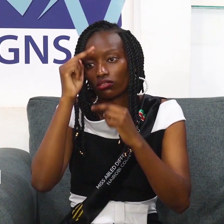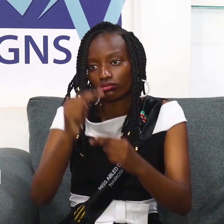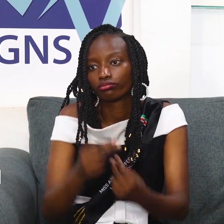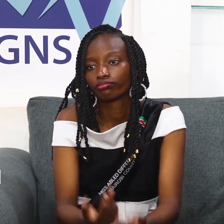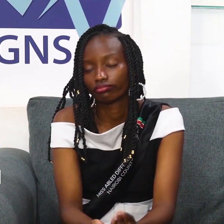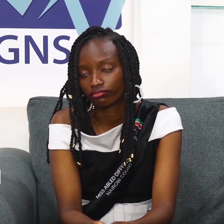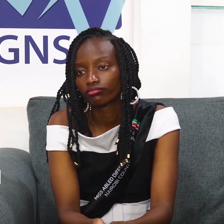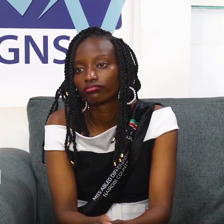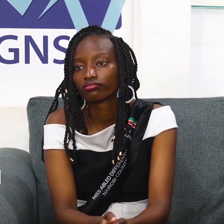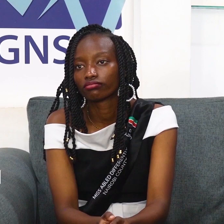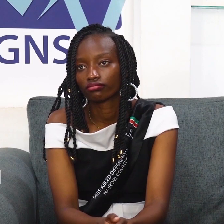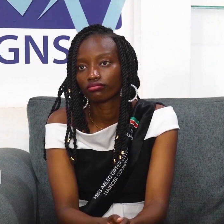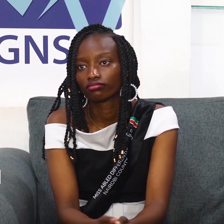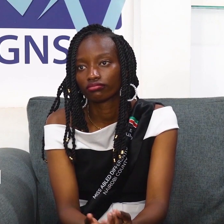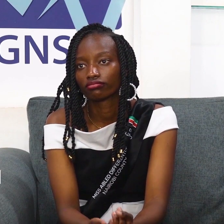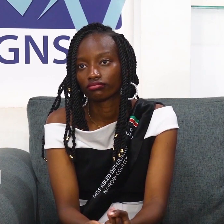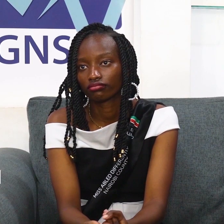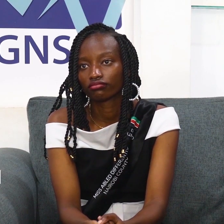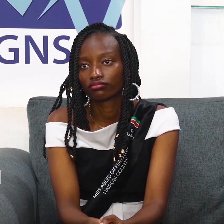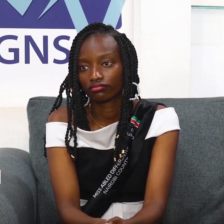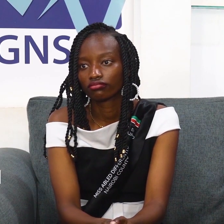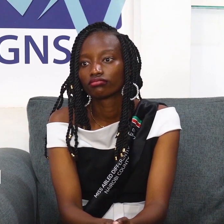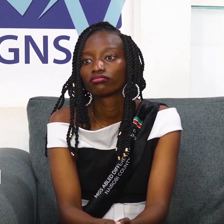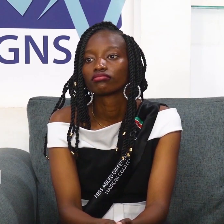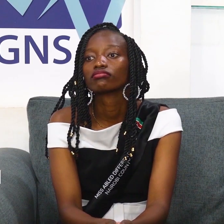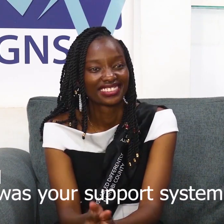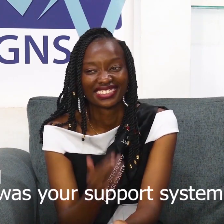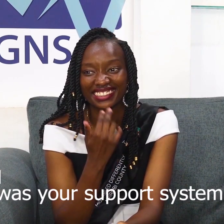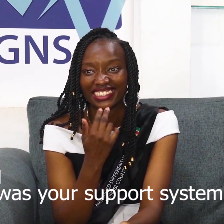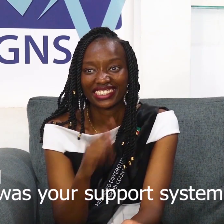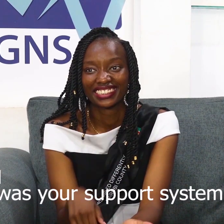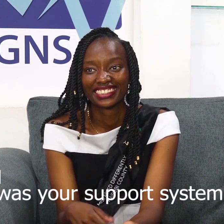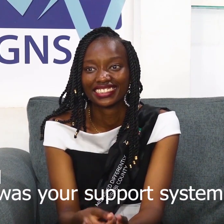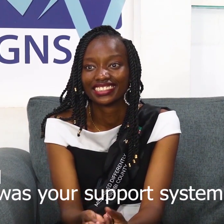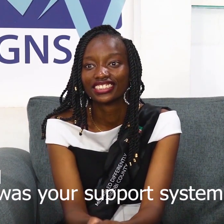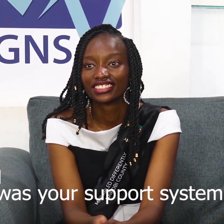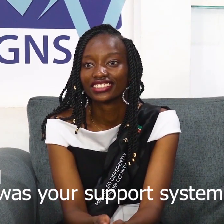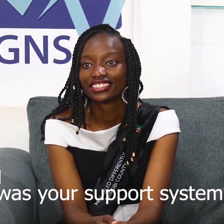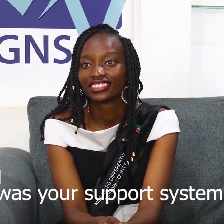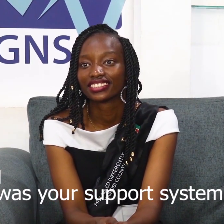And in terms of improving myself, I'd really gotten to a very good place. For me, I will say